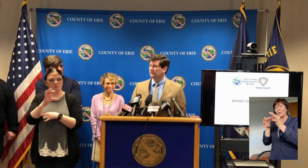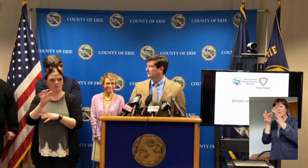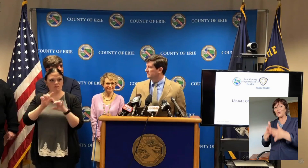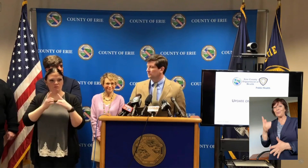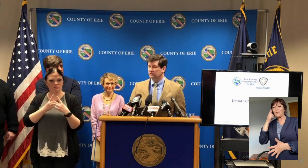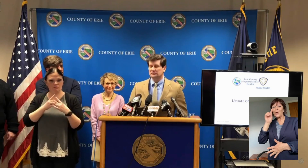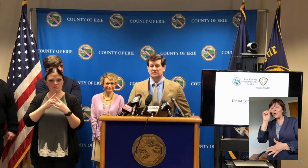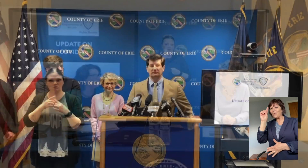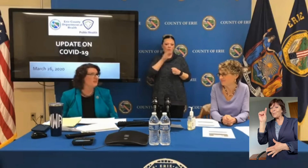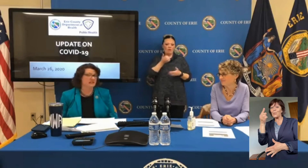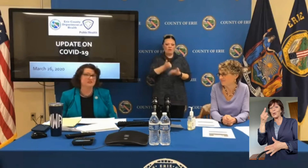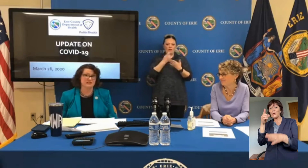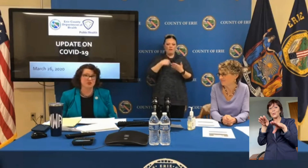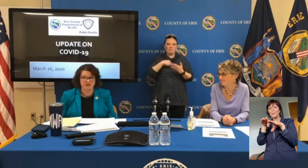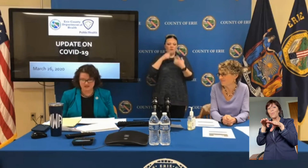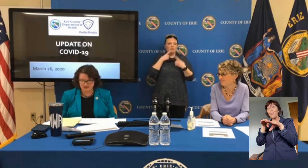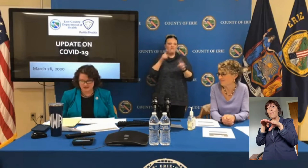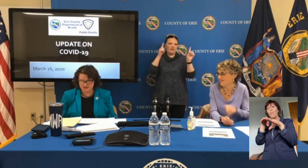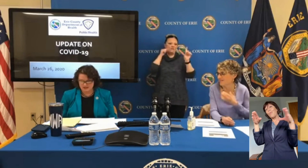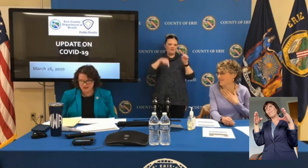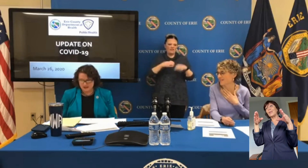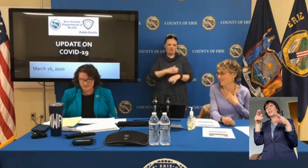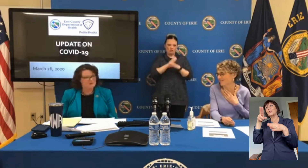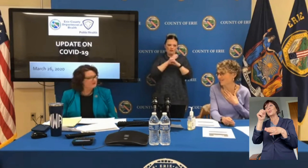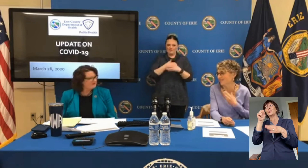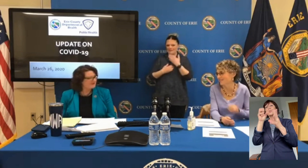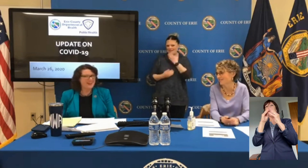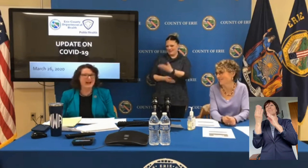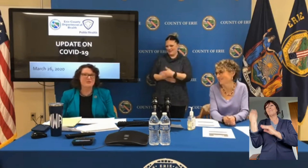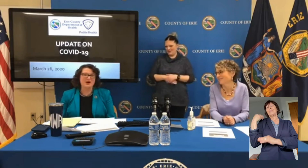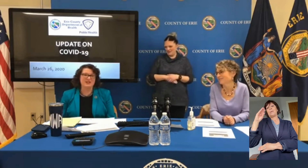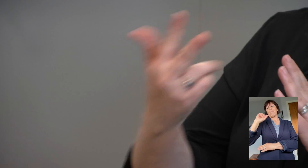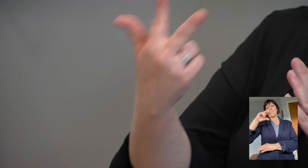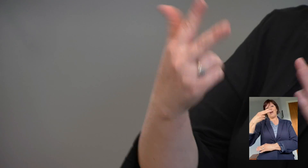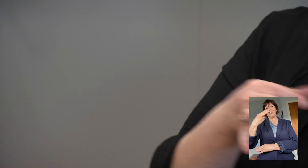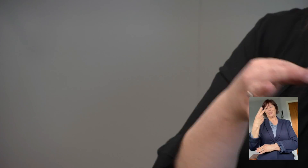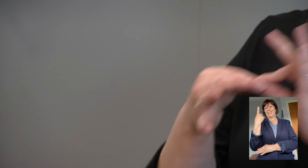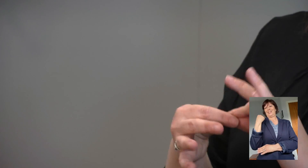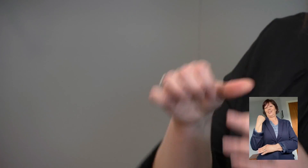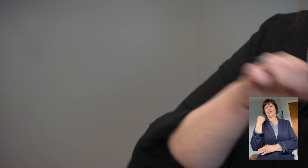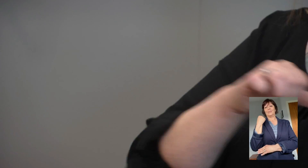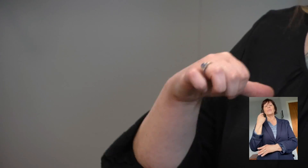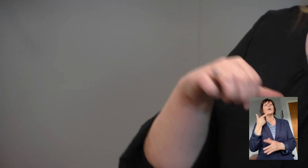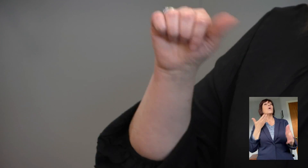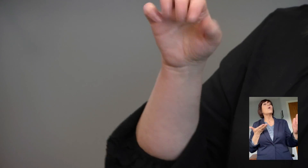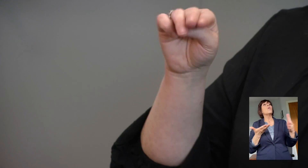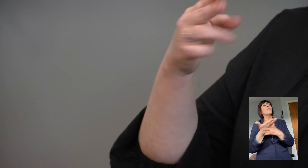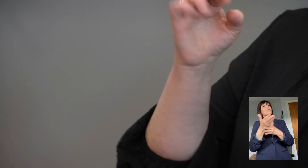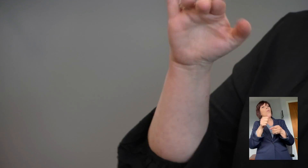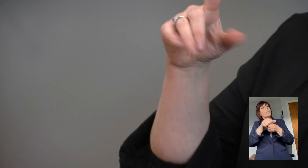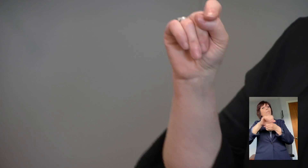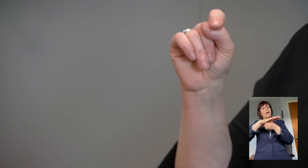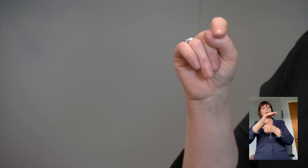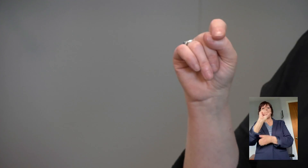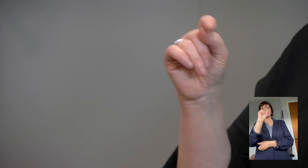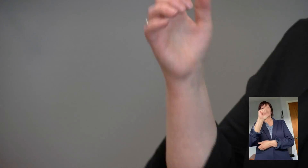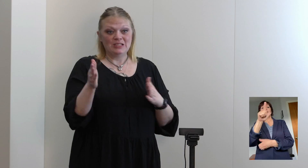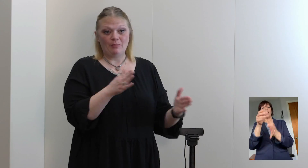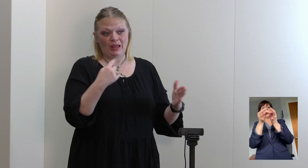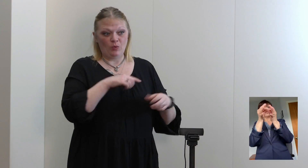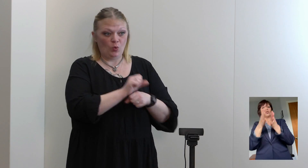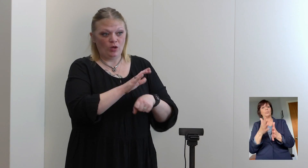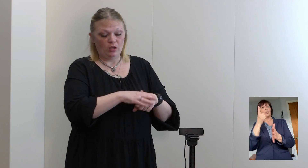very first opening press conference back in March of last year. Throughout the pandemic, American Sign